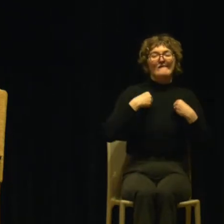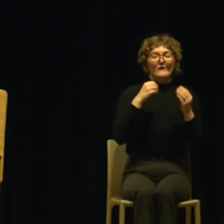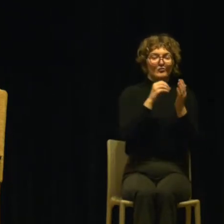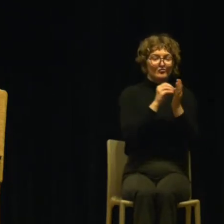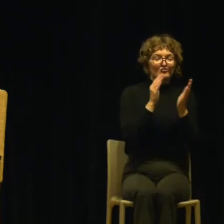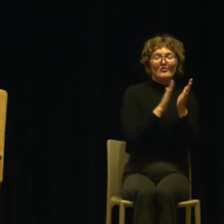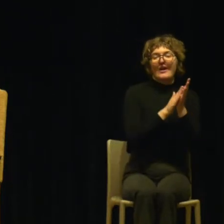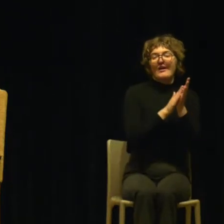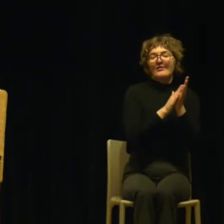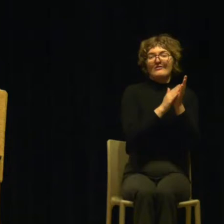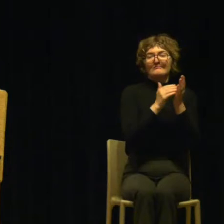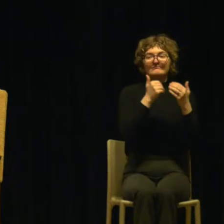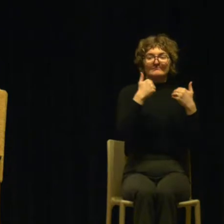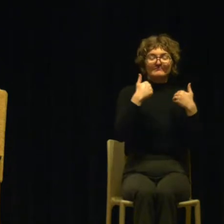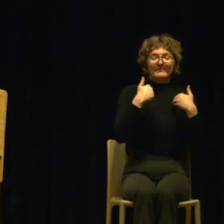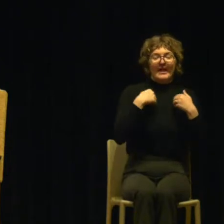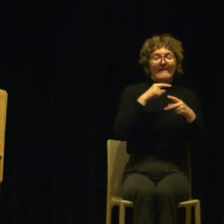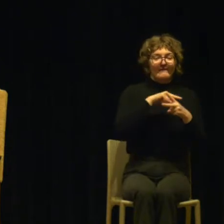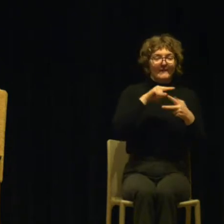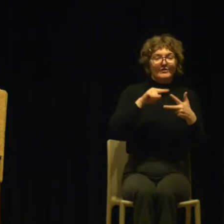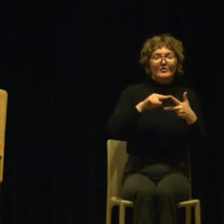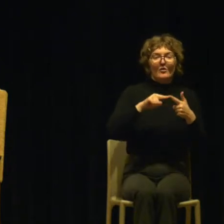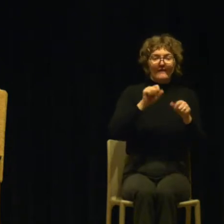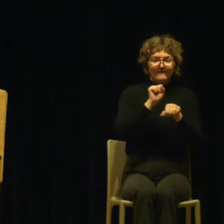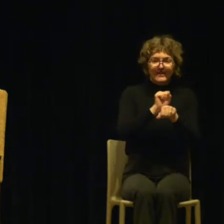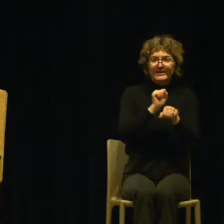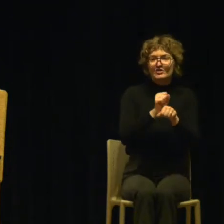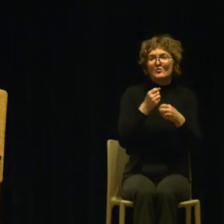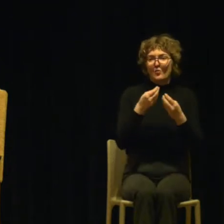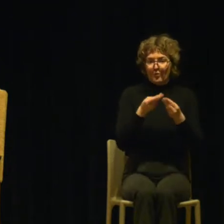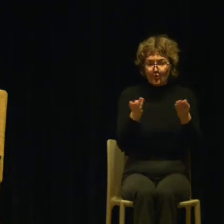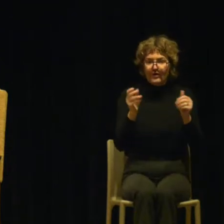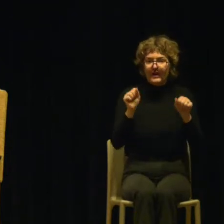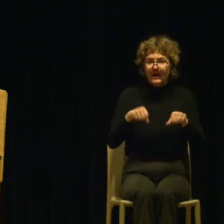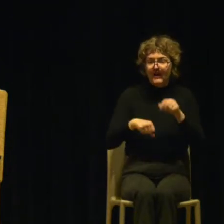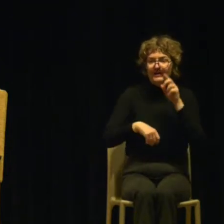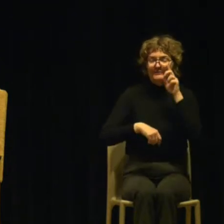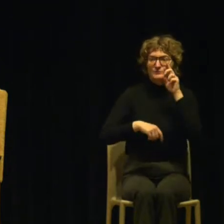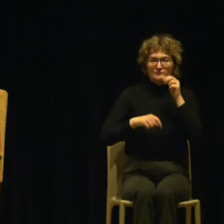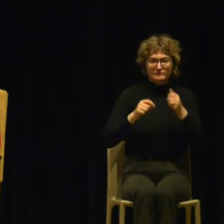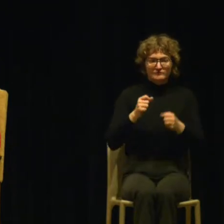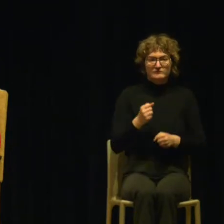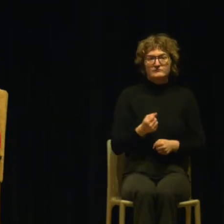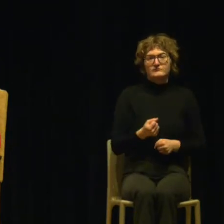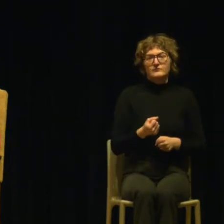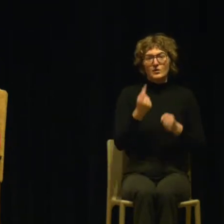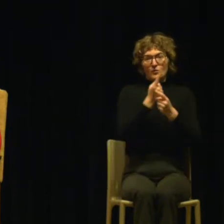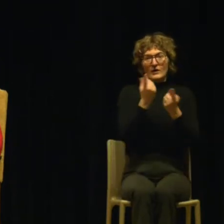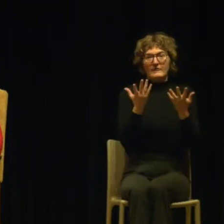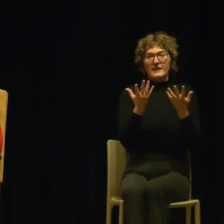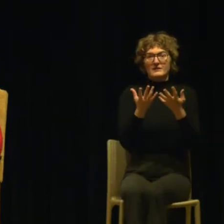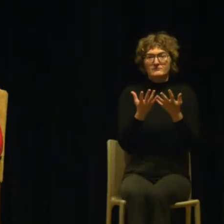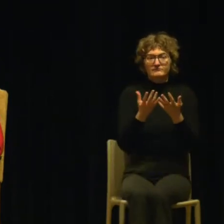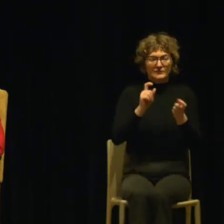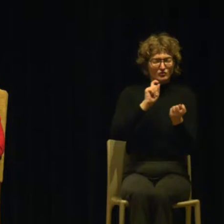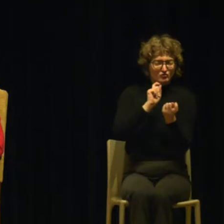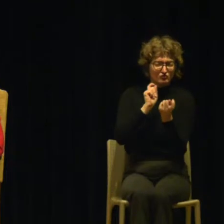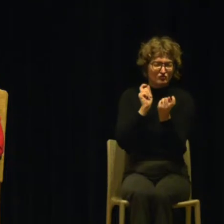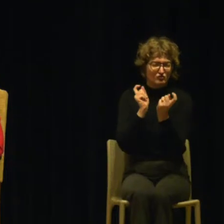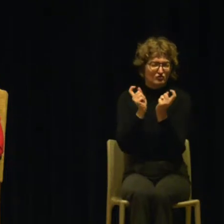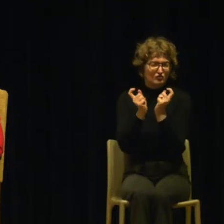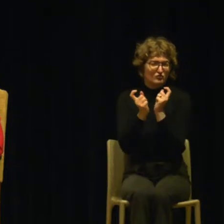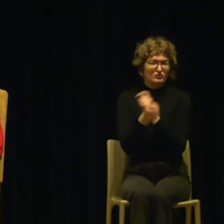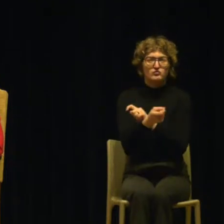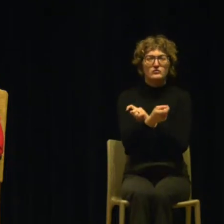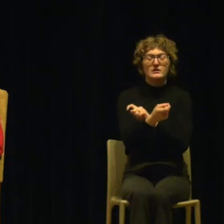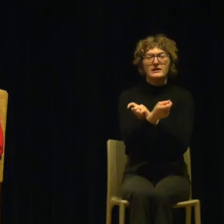got to make sure that you are efficient and effective. And I think that one thing that really changed